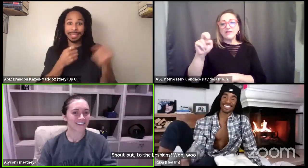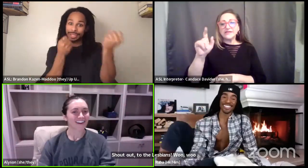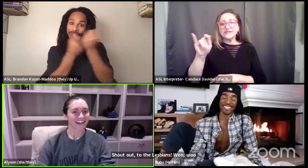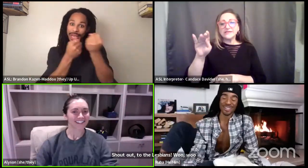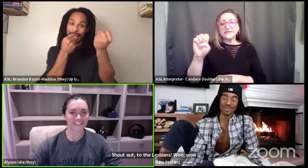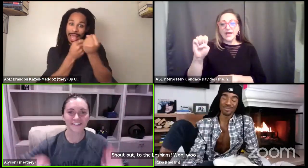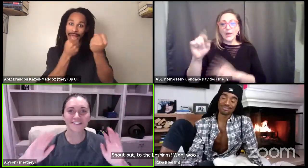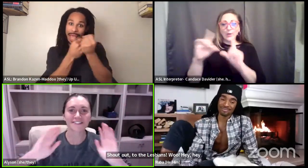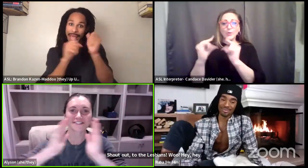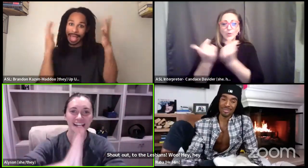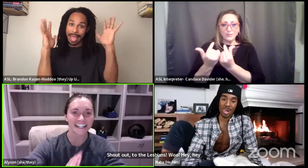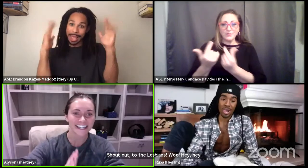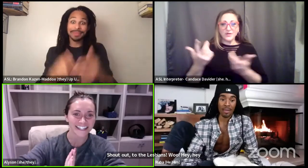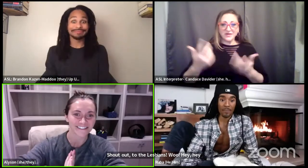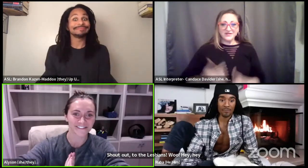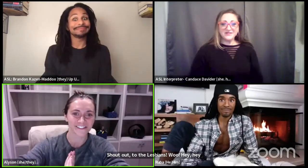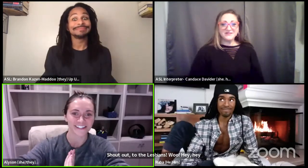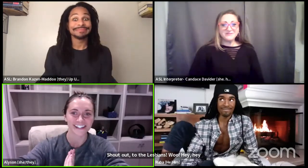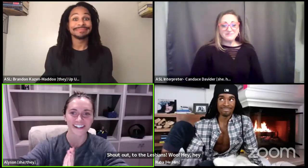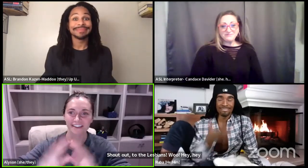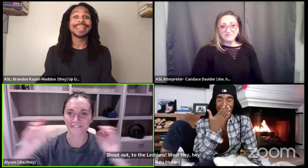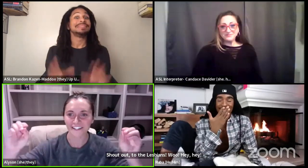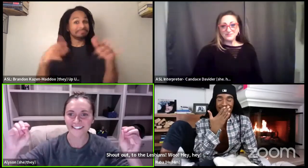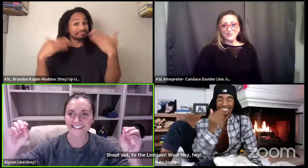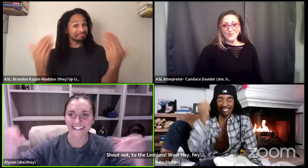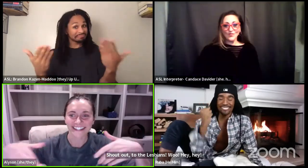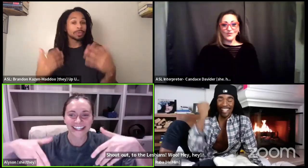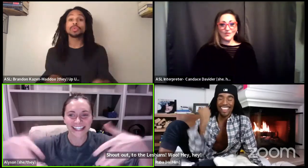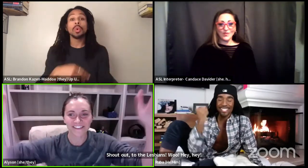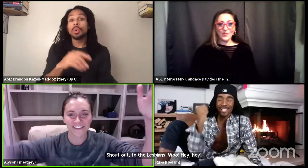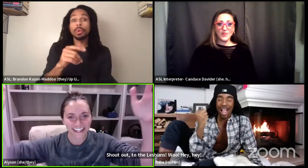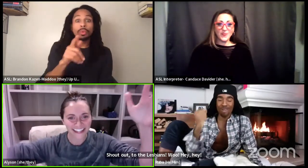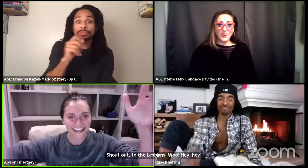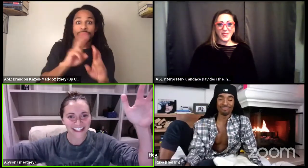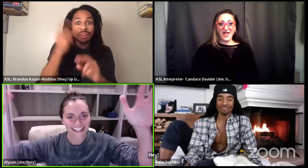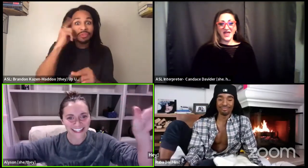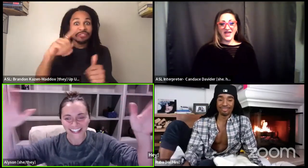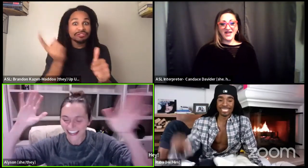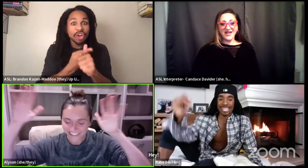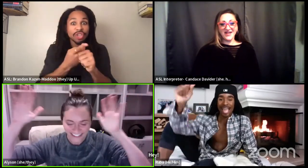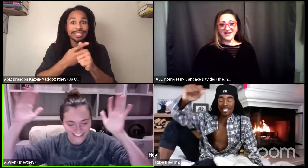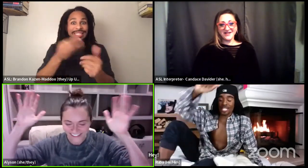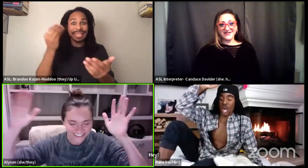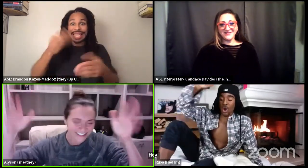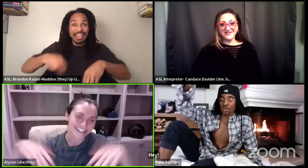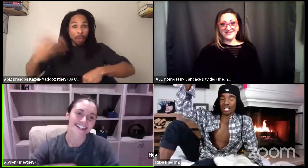Hey. All right, who's ready for the first giveaway?